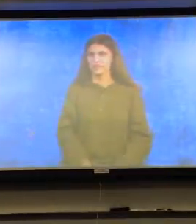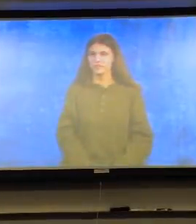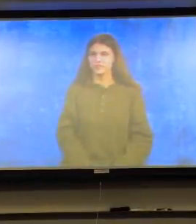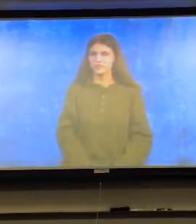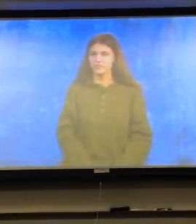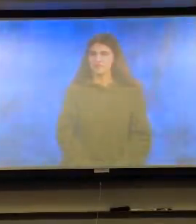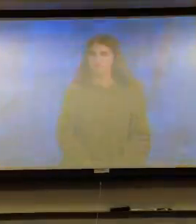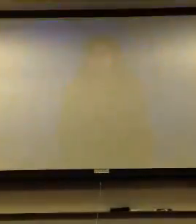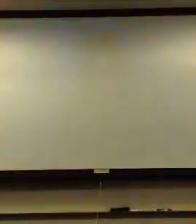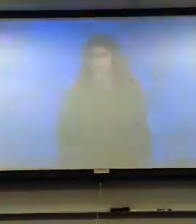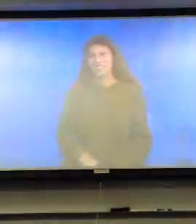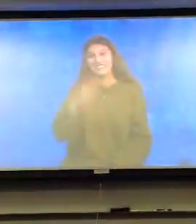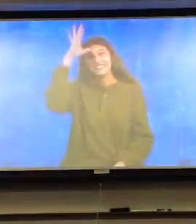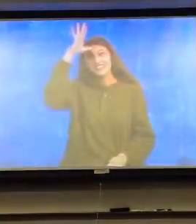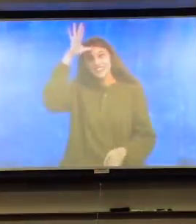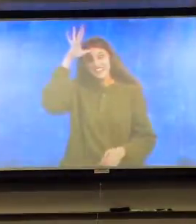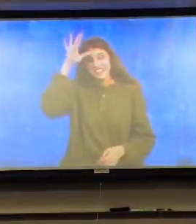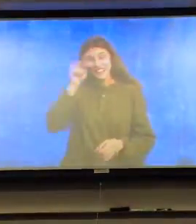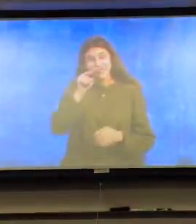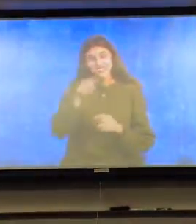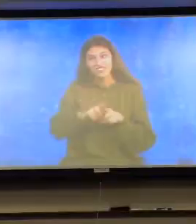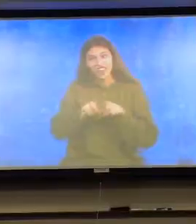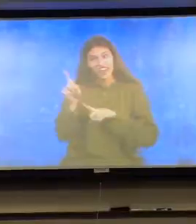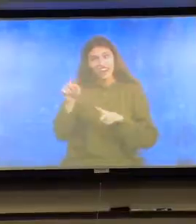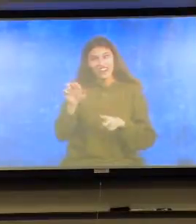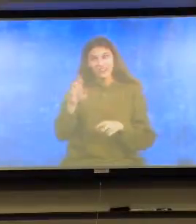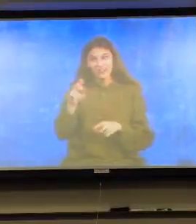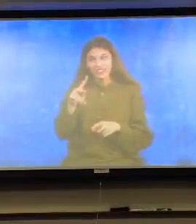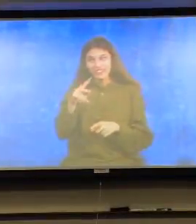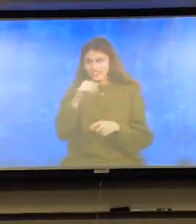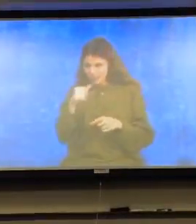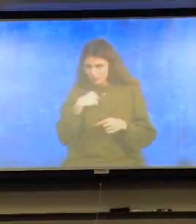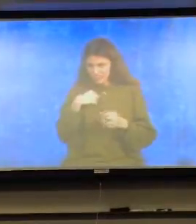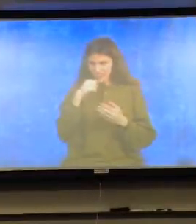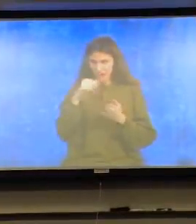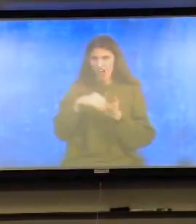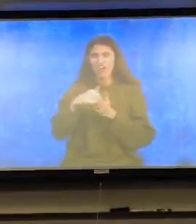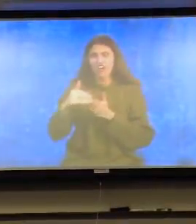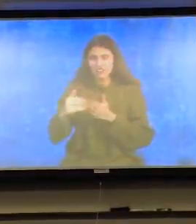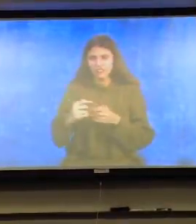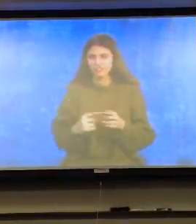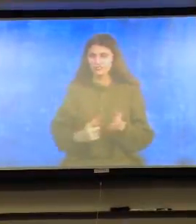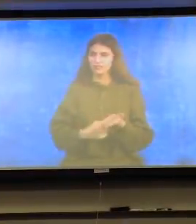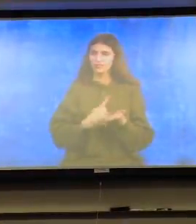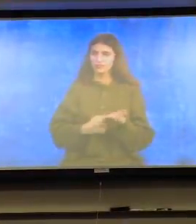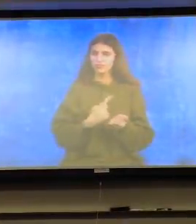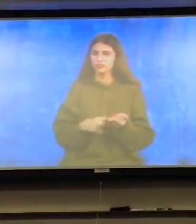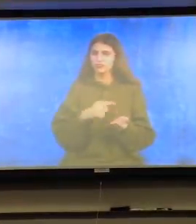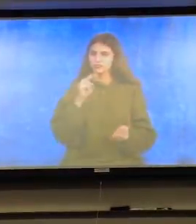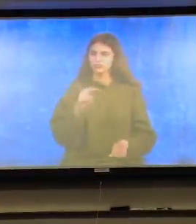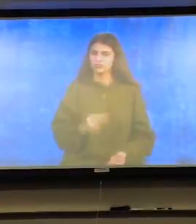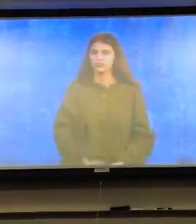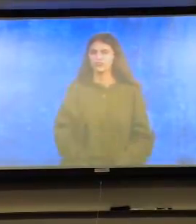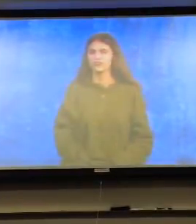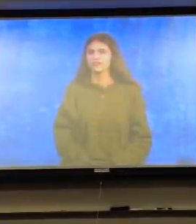the same name, and that's why we named him that. Was because they look similar. I saw Star Trek. It's not like, I